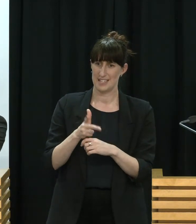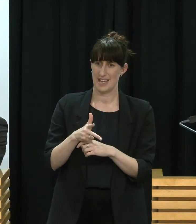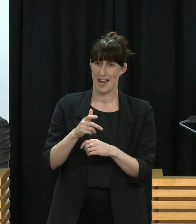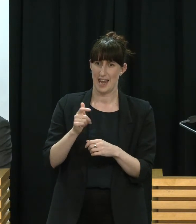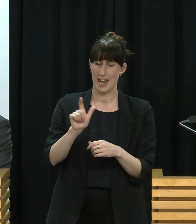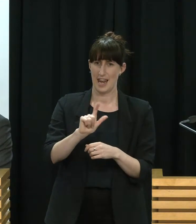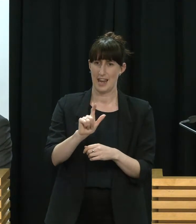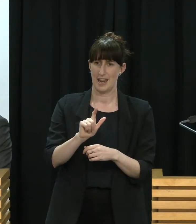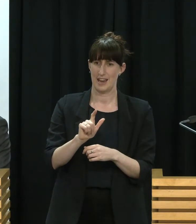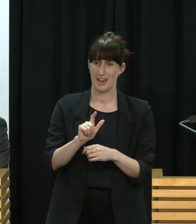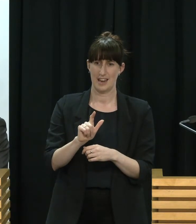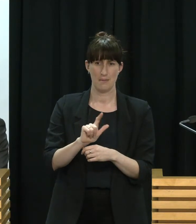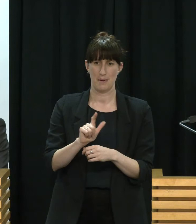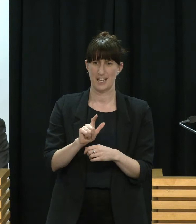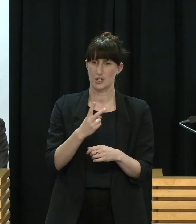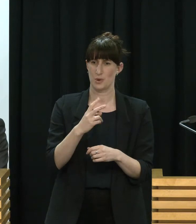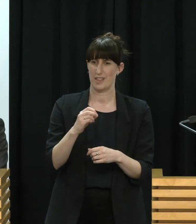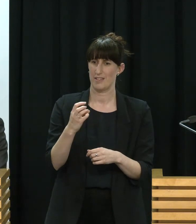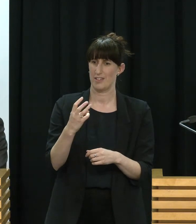anymore, yeah.